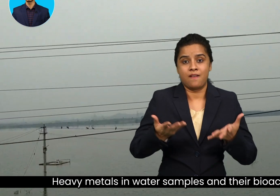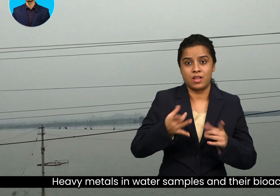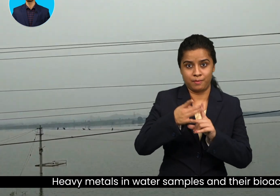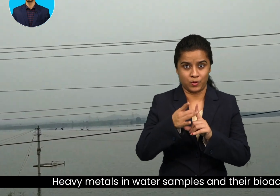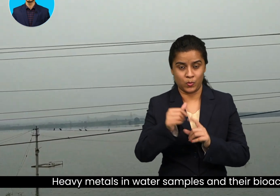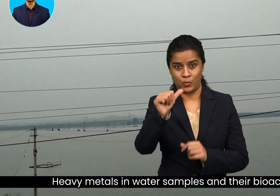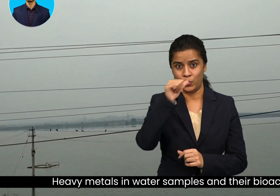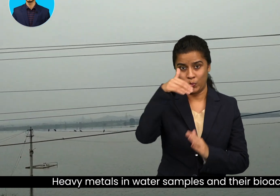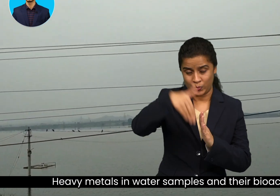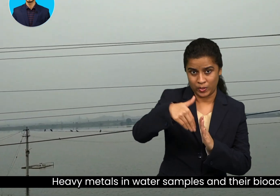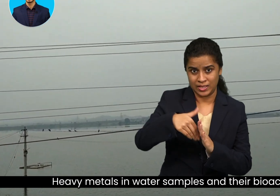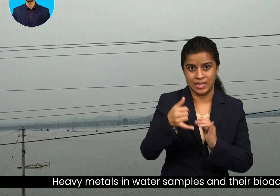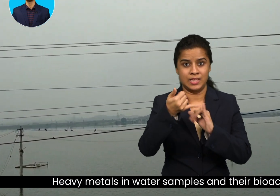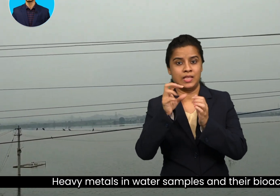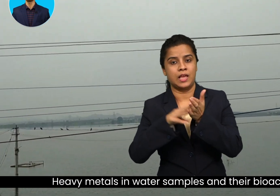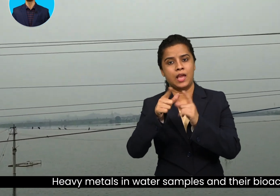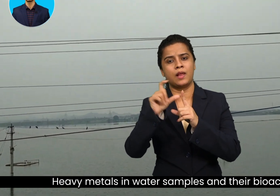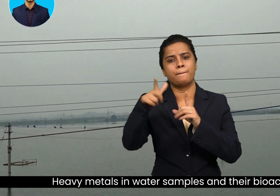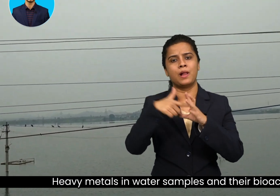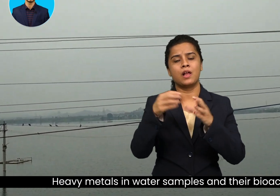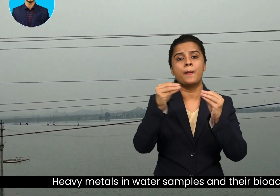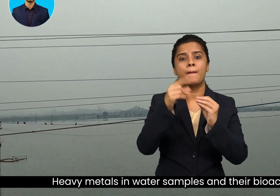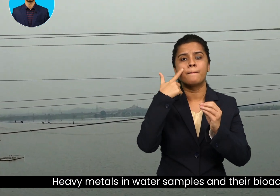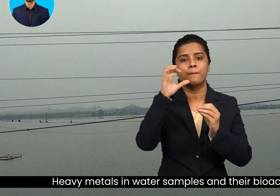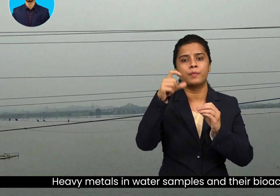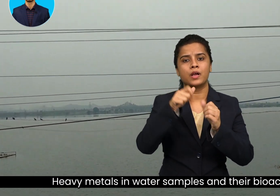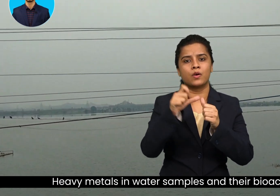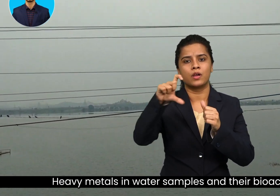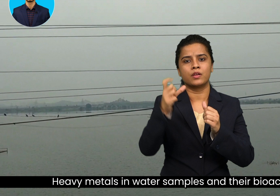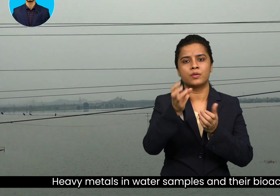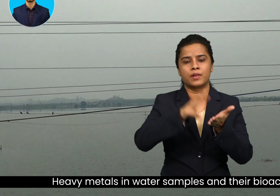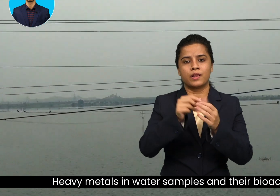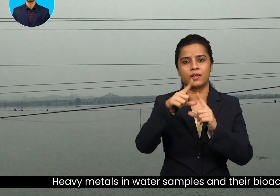Heavy metals in water samples and the bioaccumulation